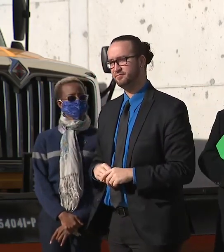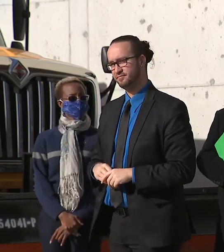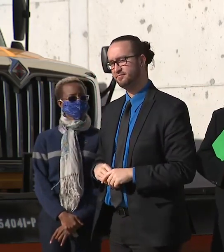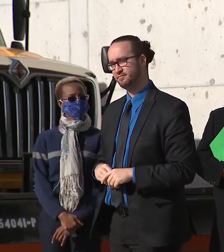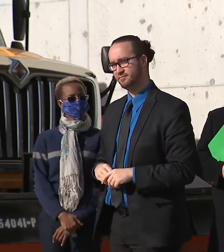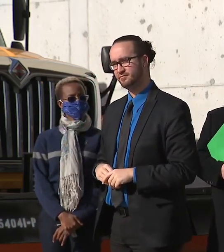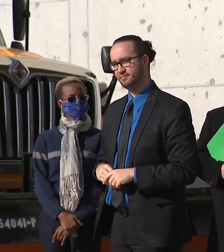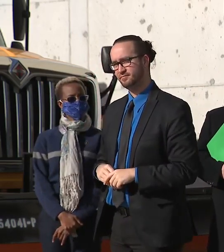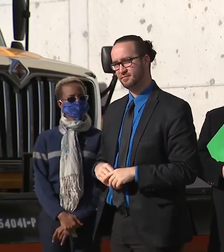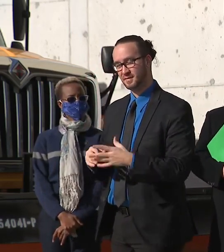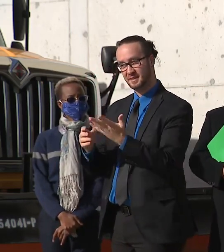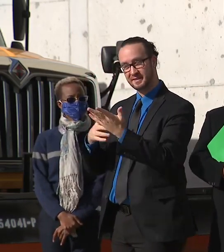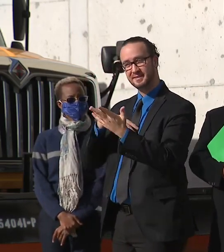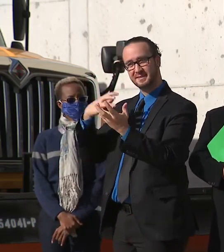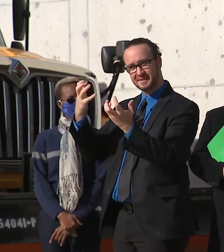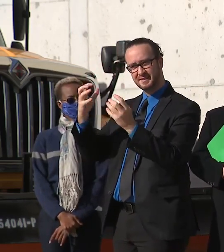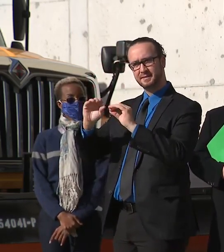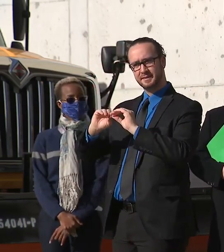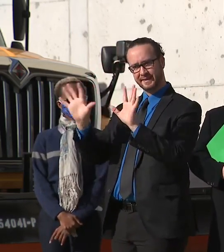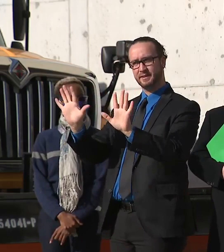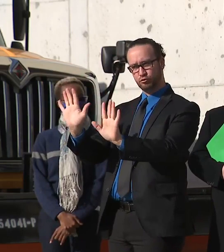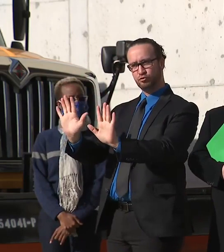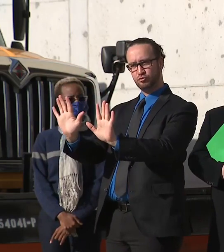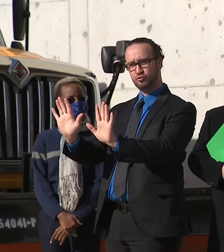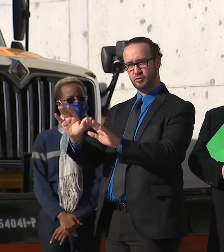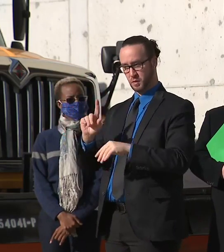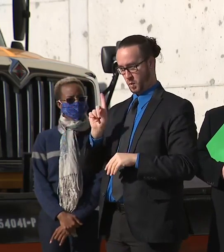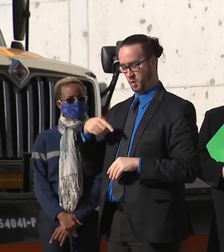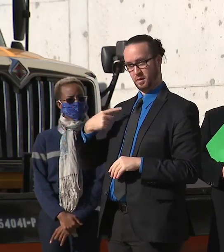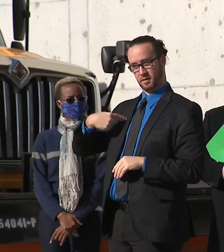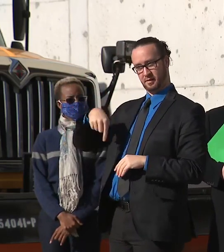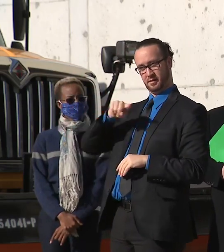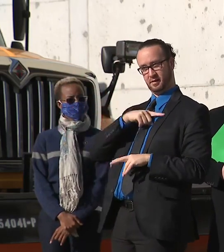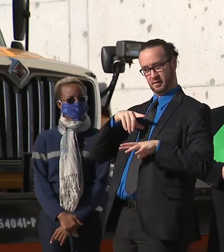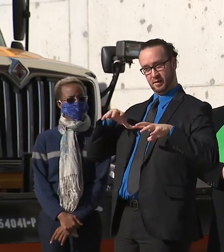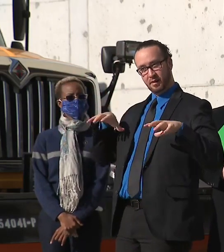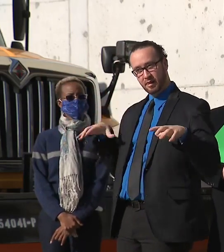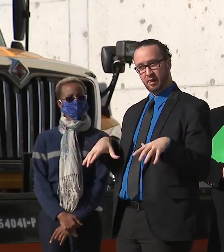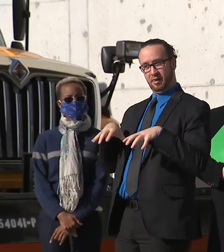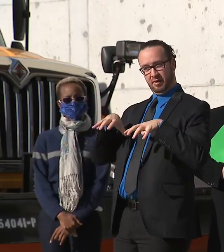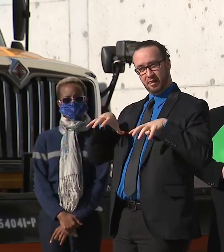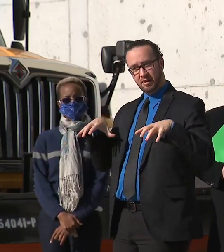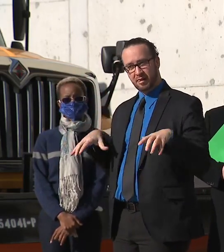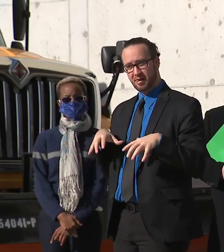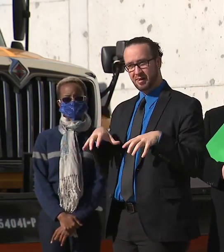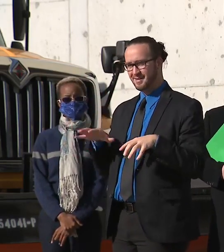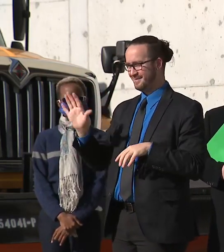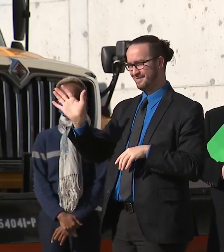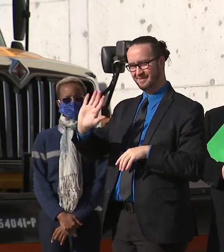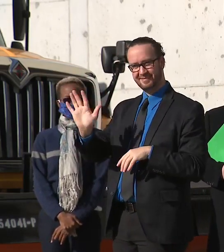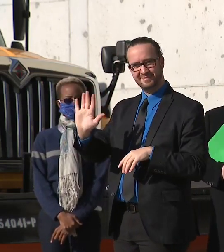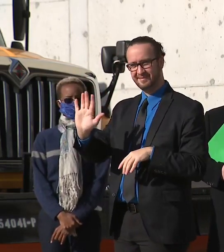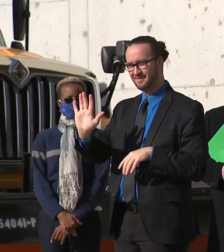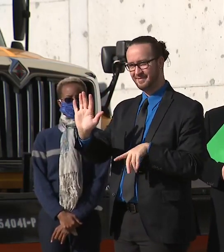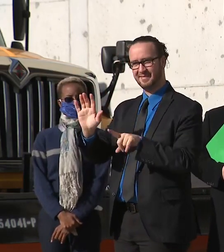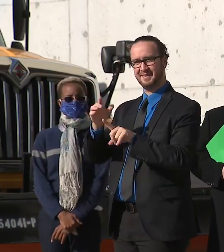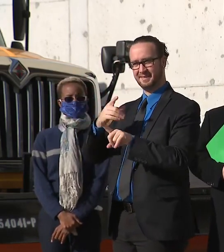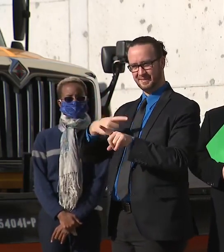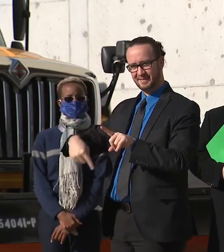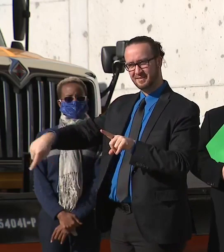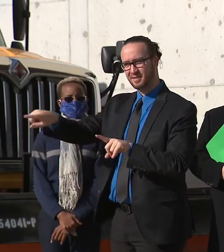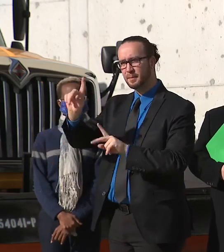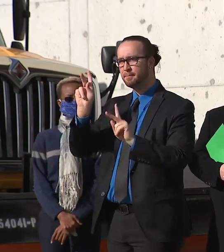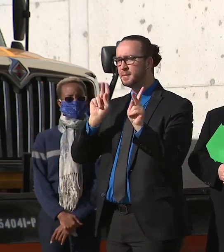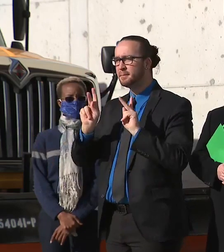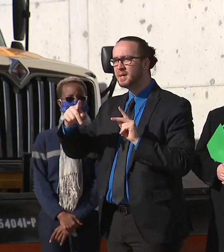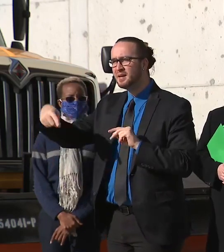clear. It's not just our team who is already prepared and ready that needs to prepare. We also need the residents of Baltimore